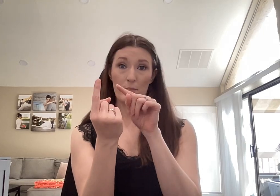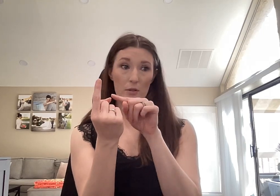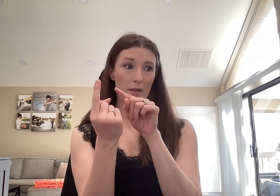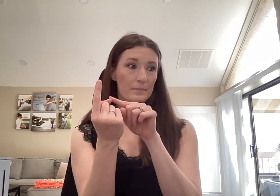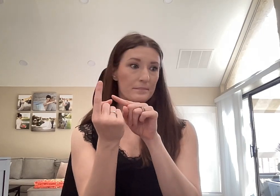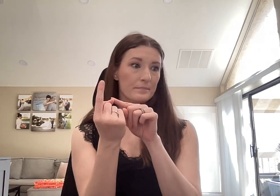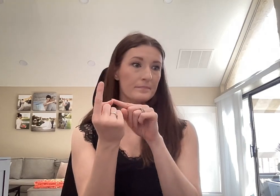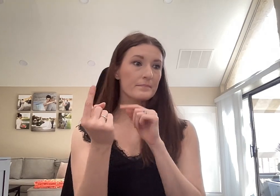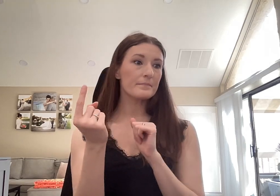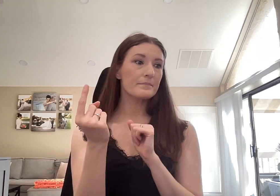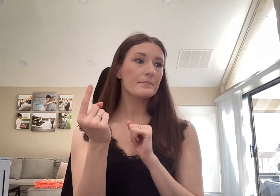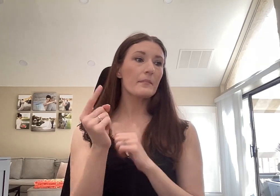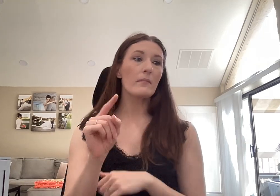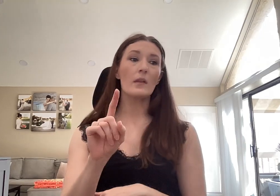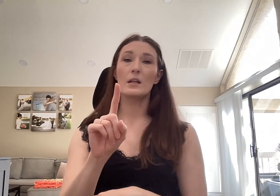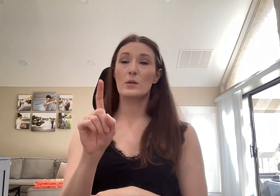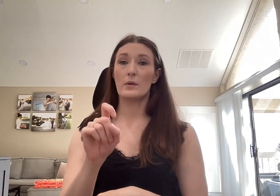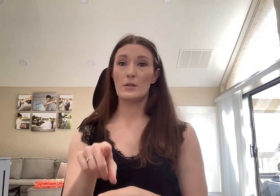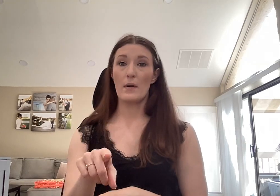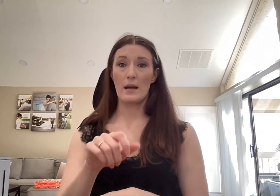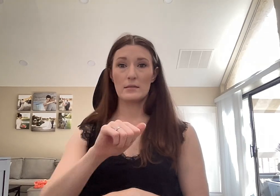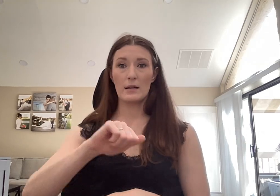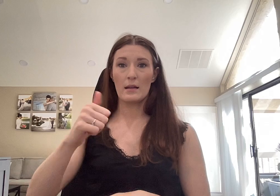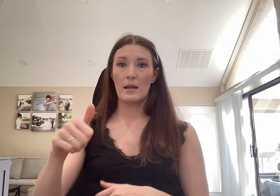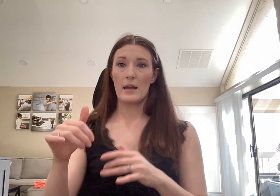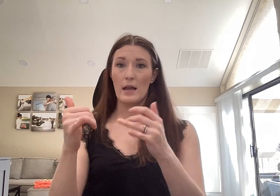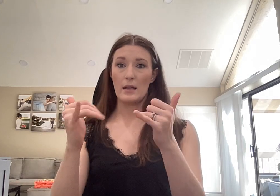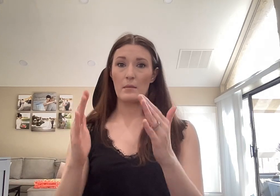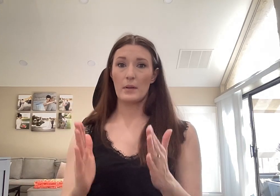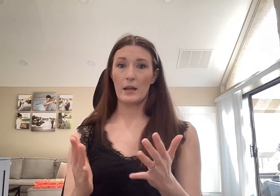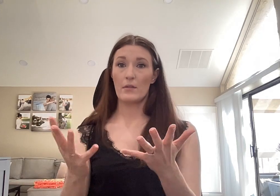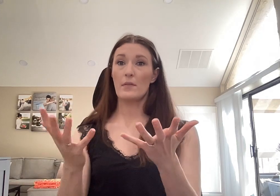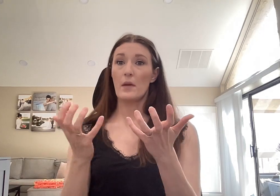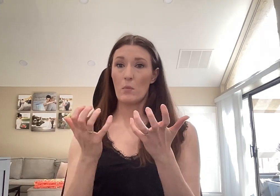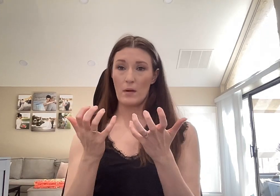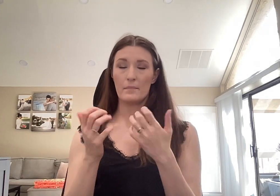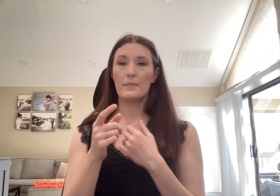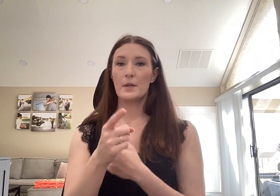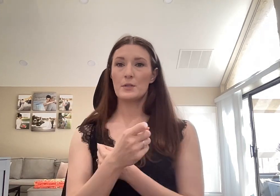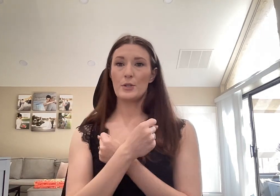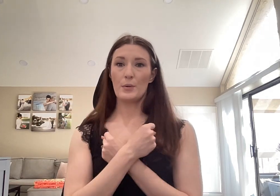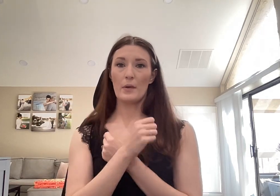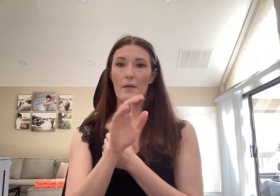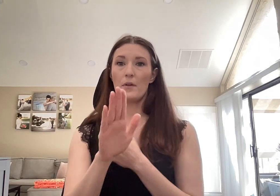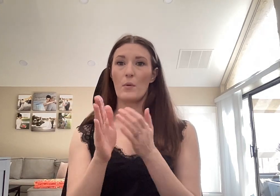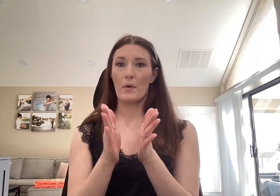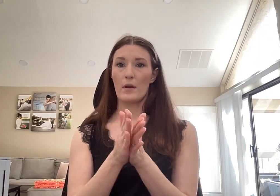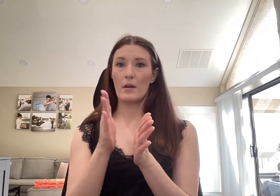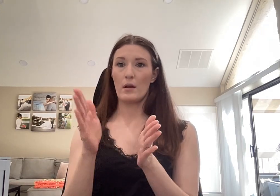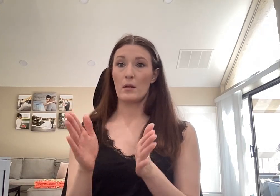person is going to ask any player that they want, do you love your neighbor?